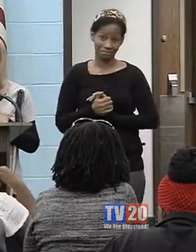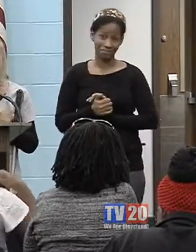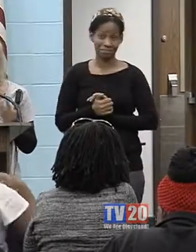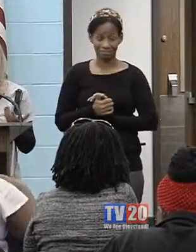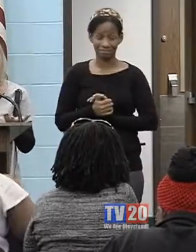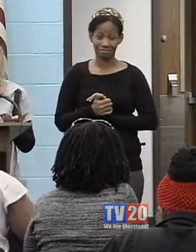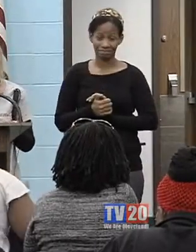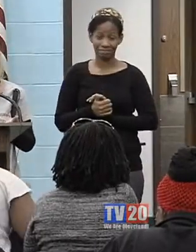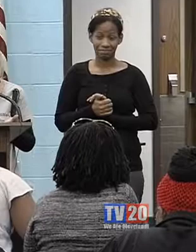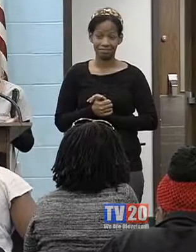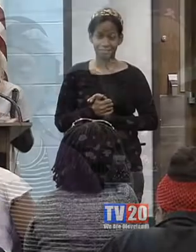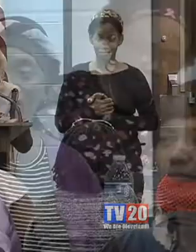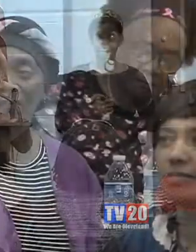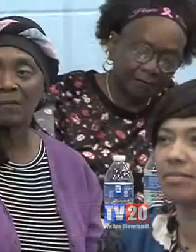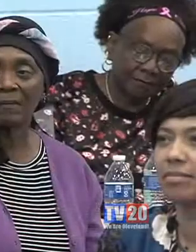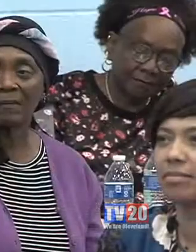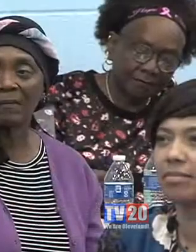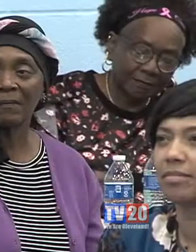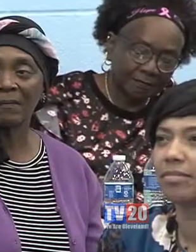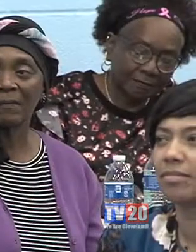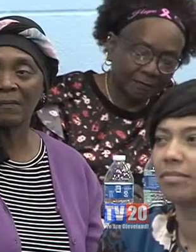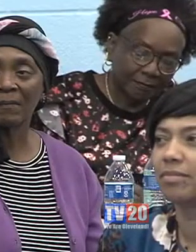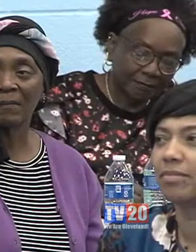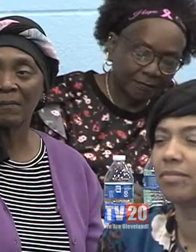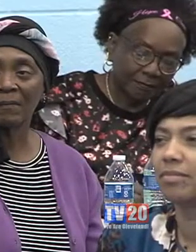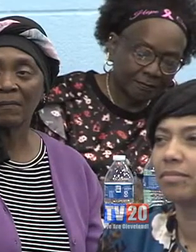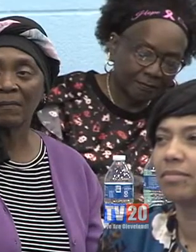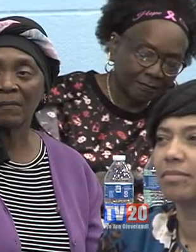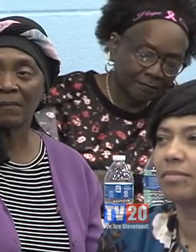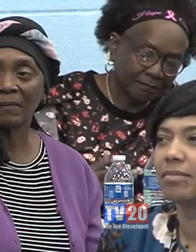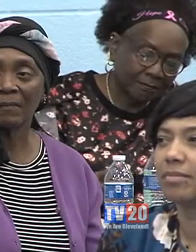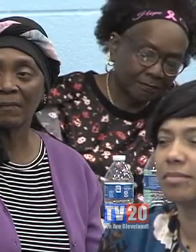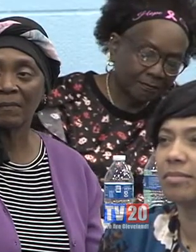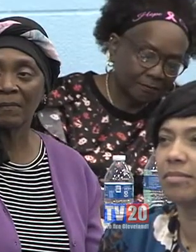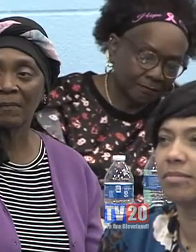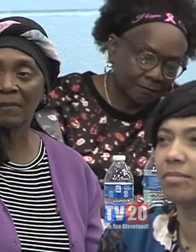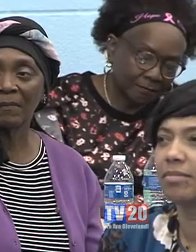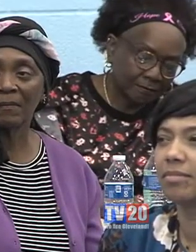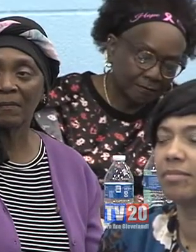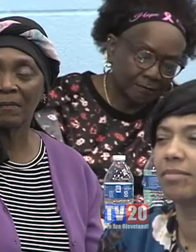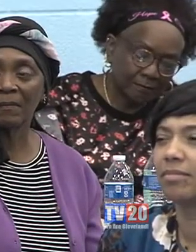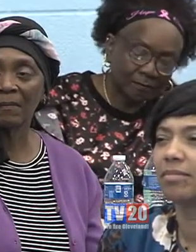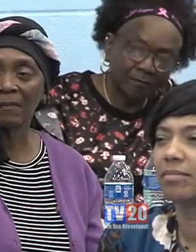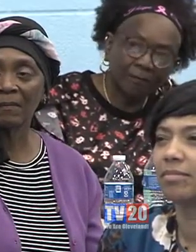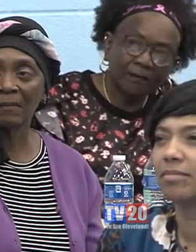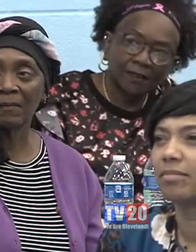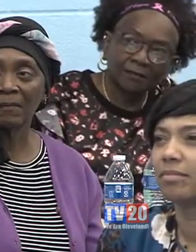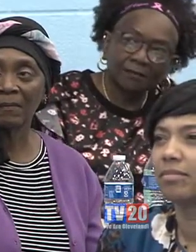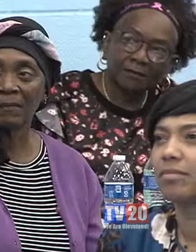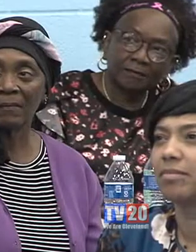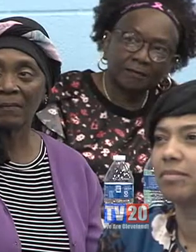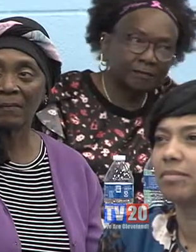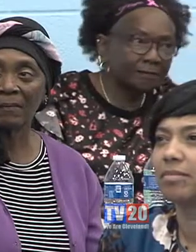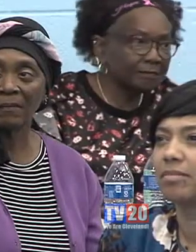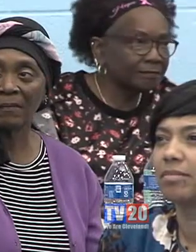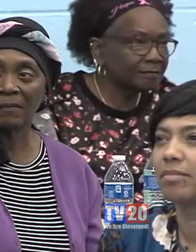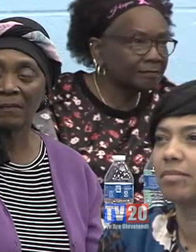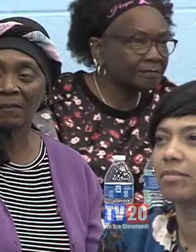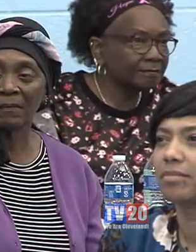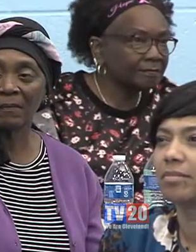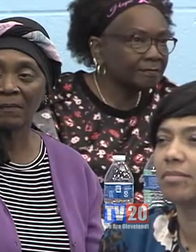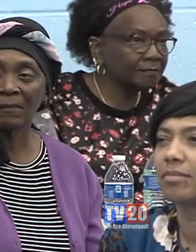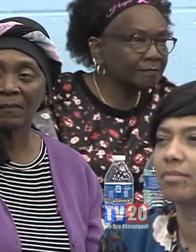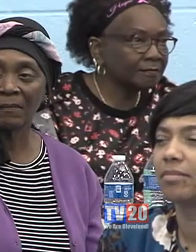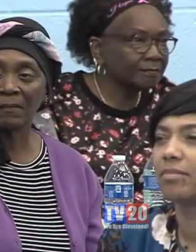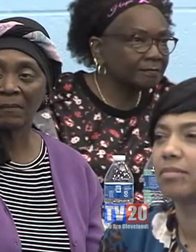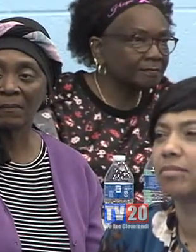just, and large print could be different for one person to another. 20-point font is sort of